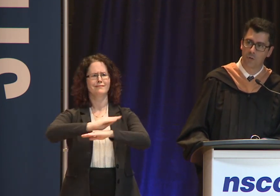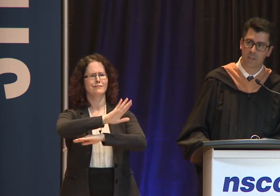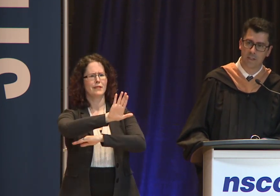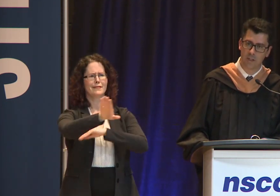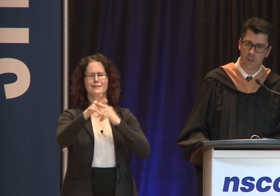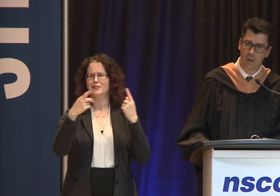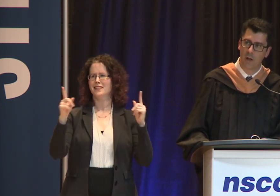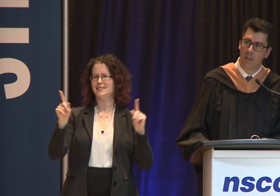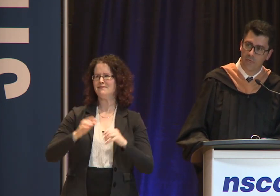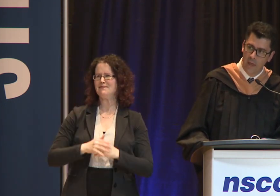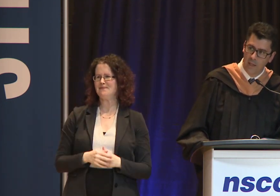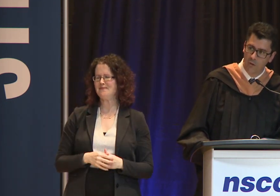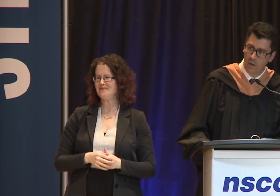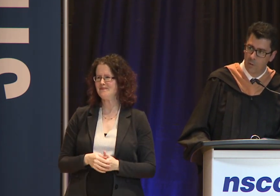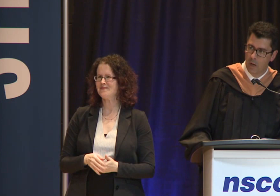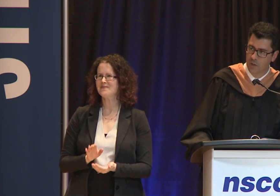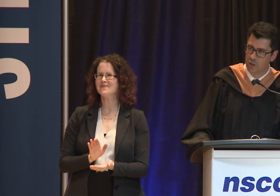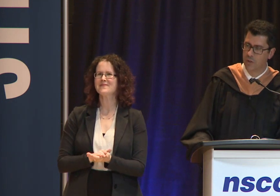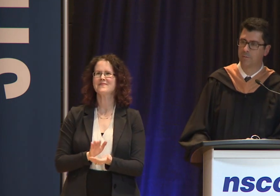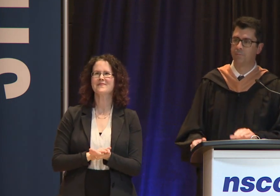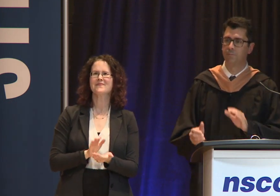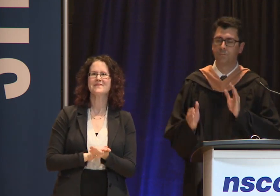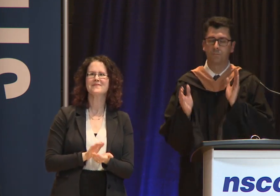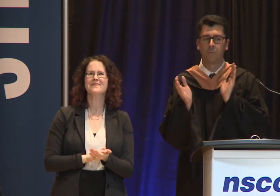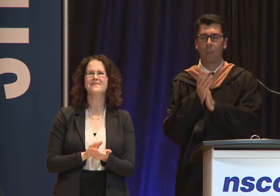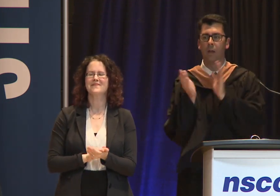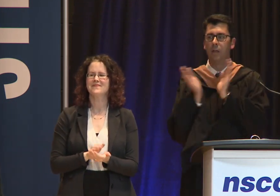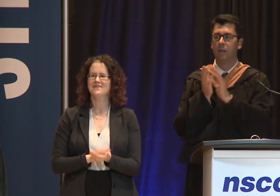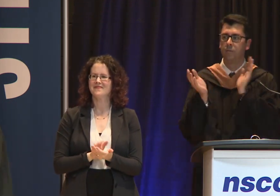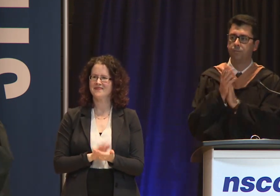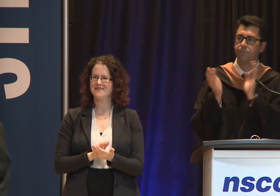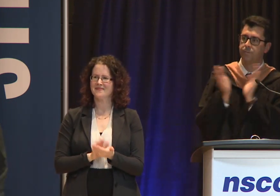our graduates this year. Thank you very much.